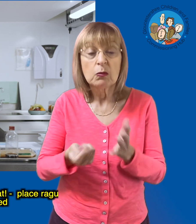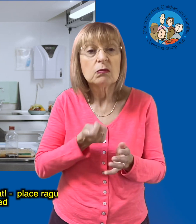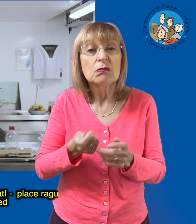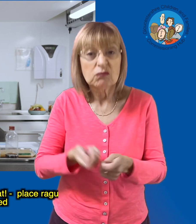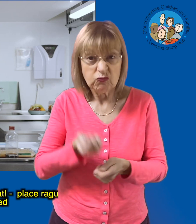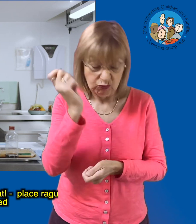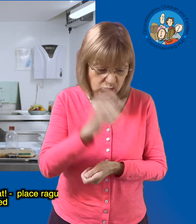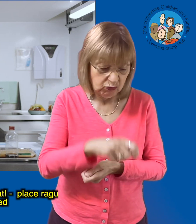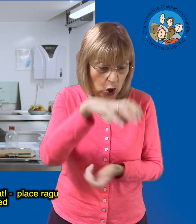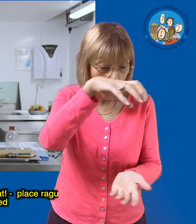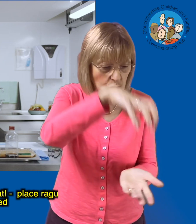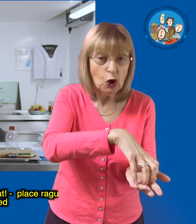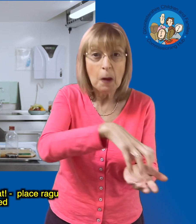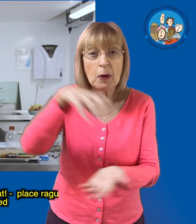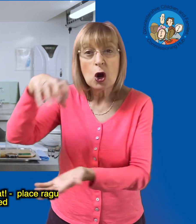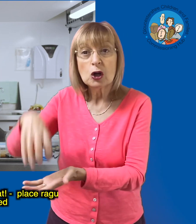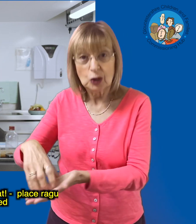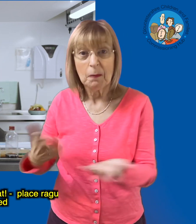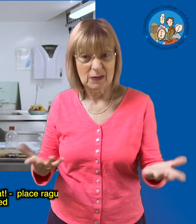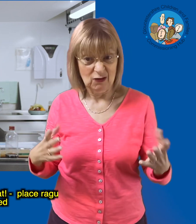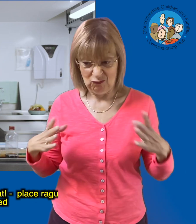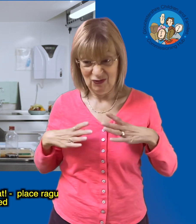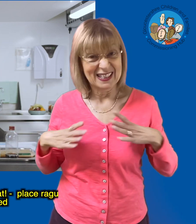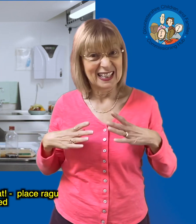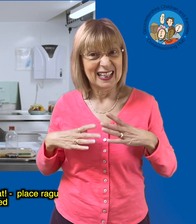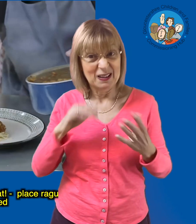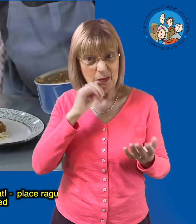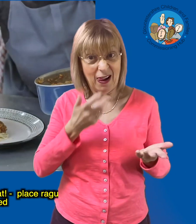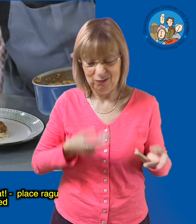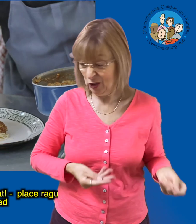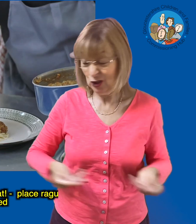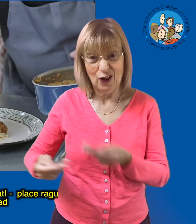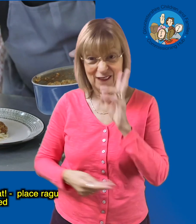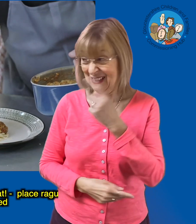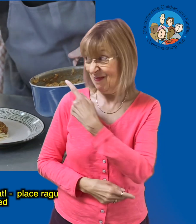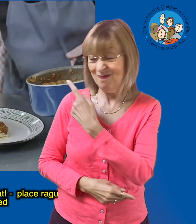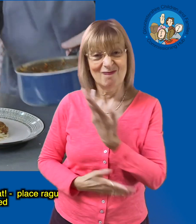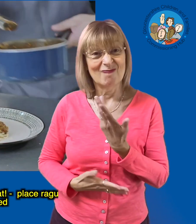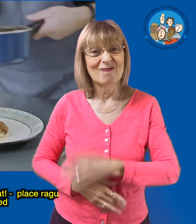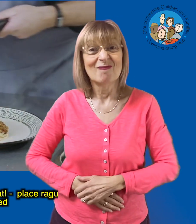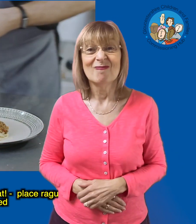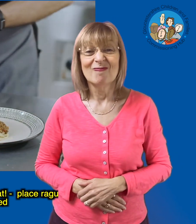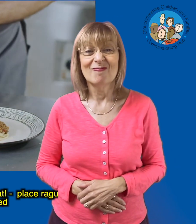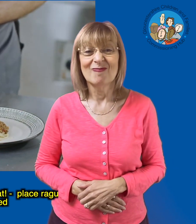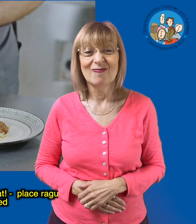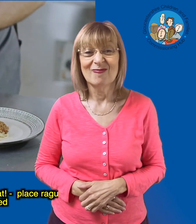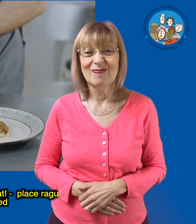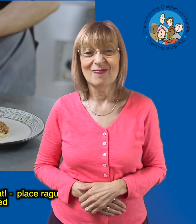to very neatly, well, it doesn't have to be neatly, but just to place